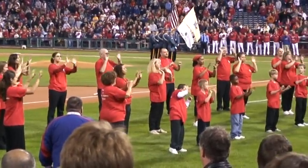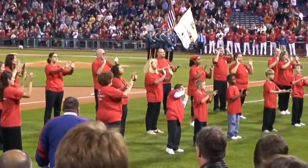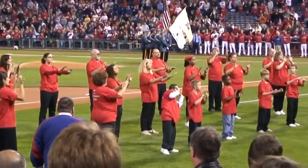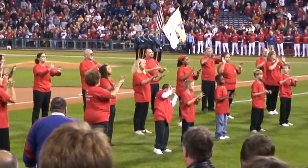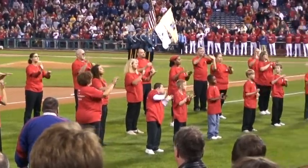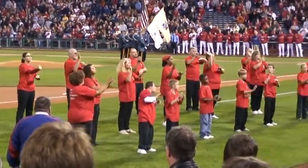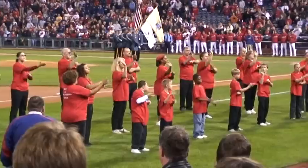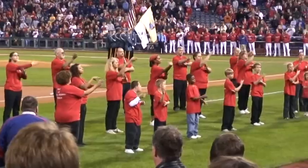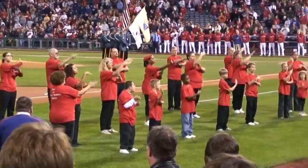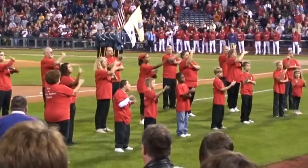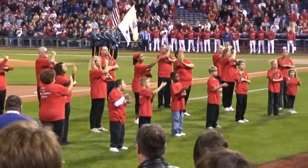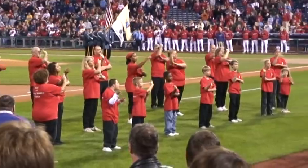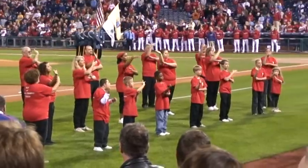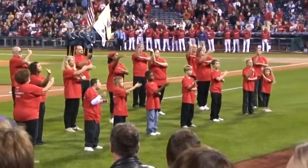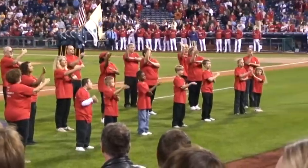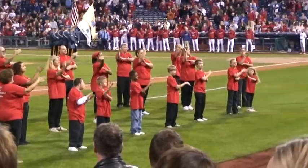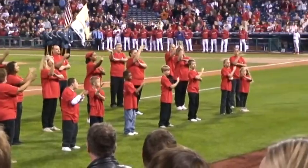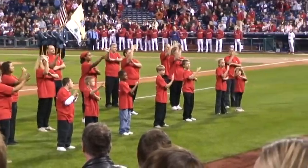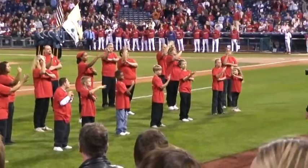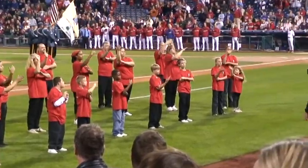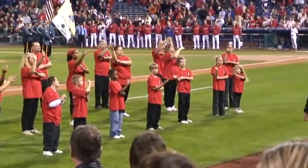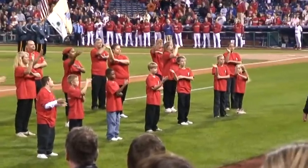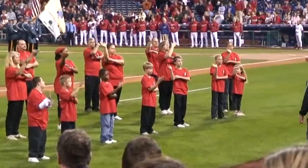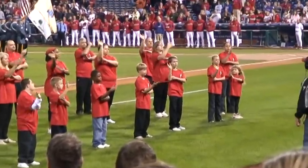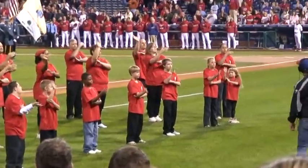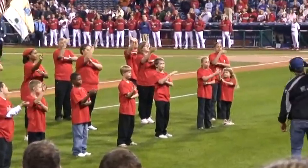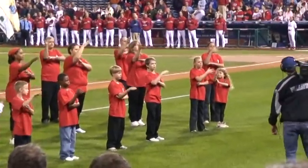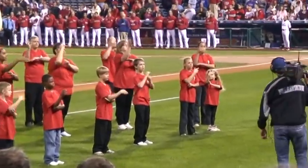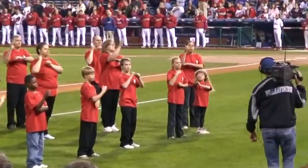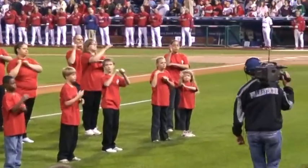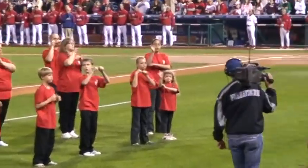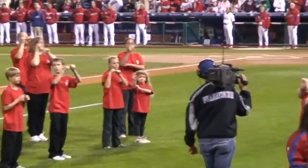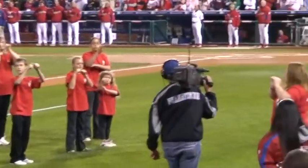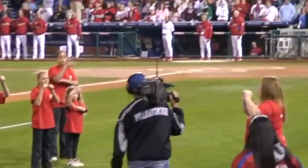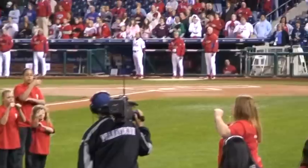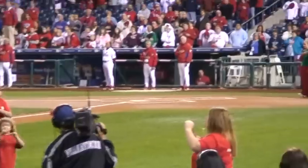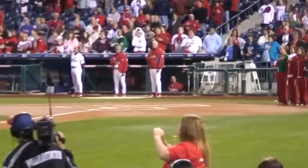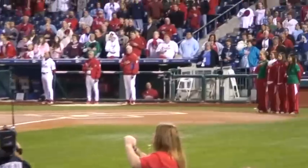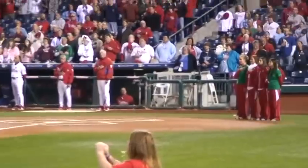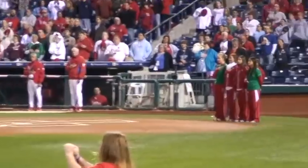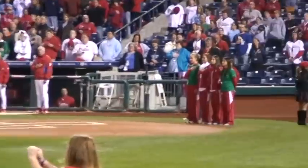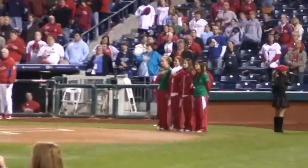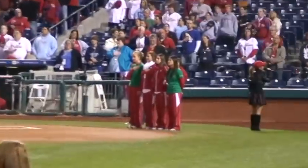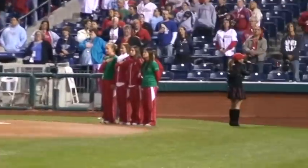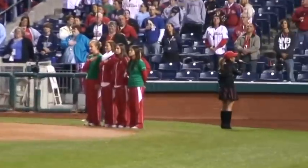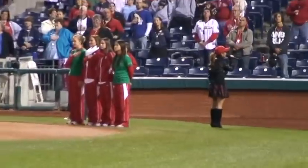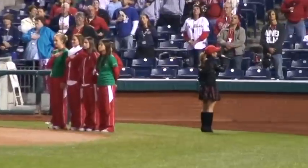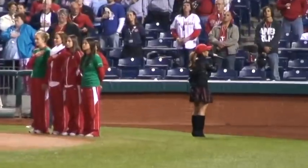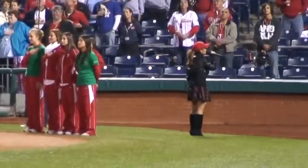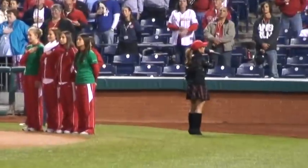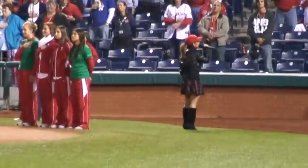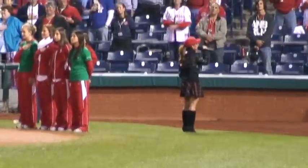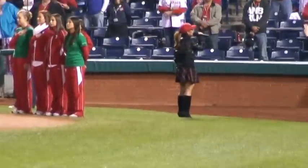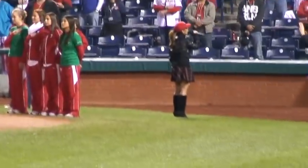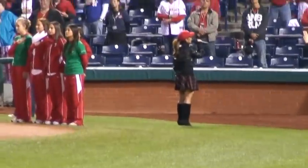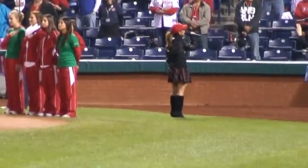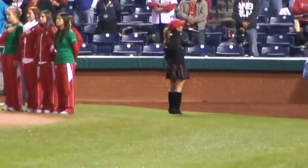-spangled banner yet wave